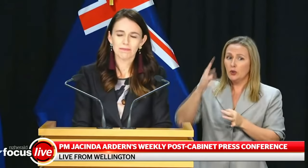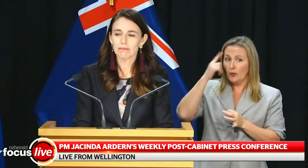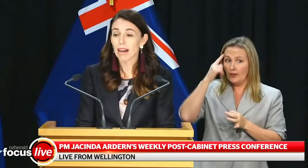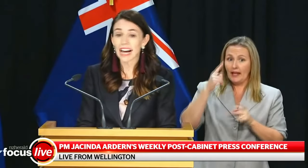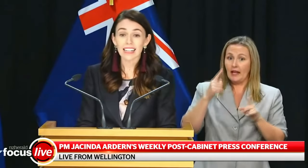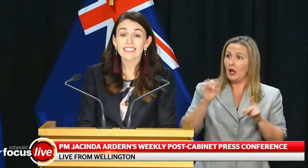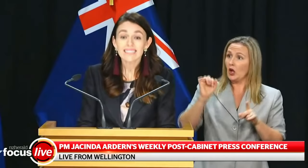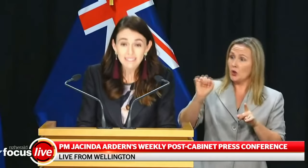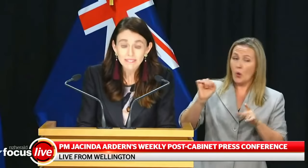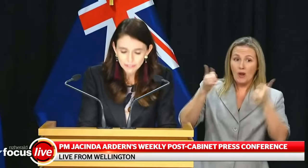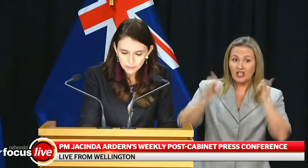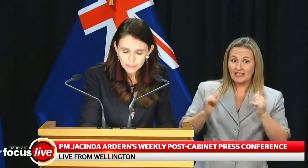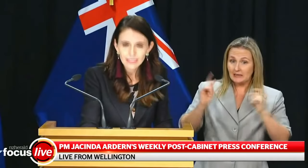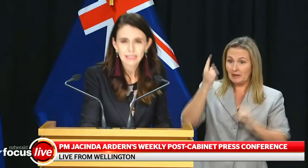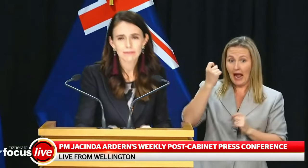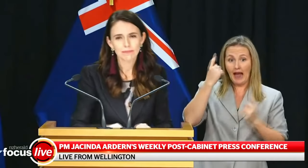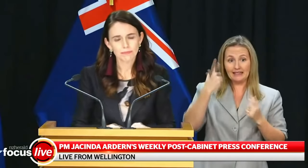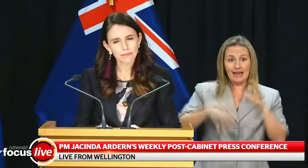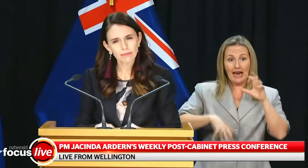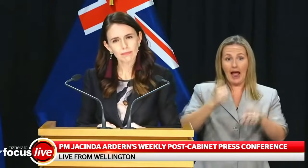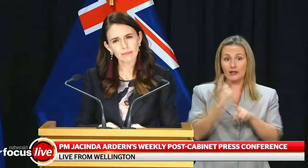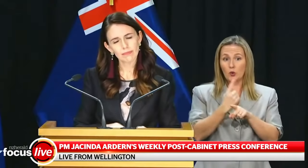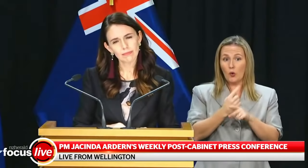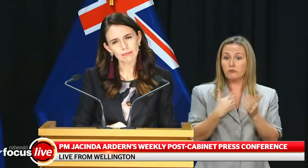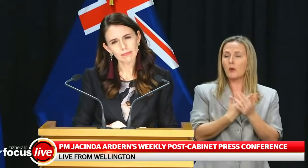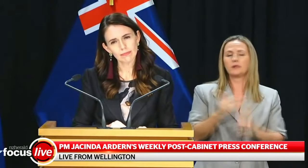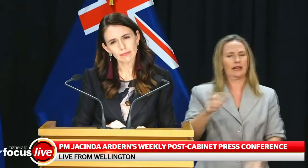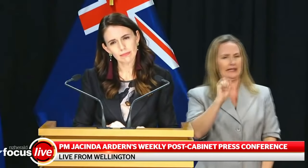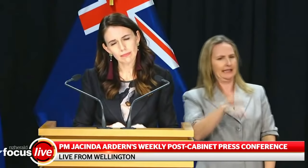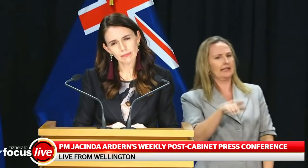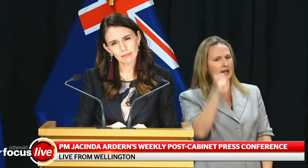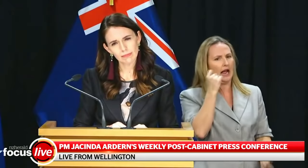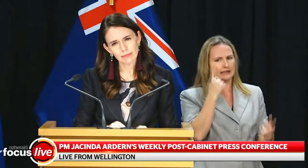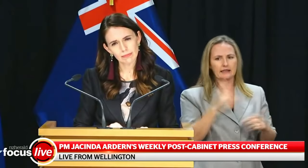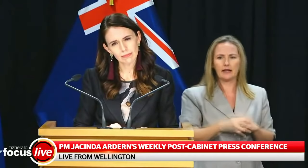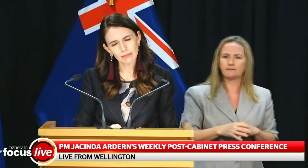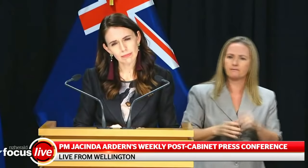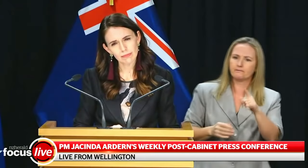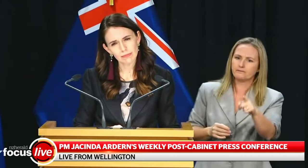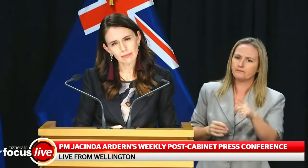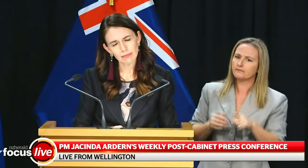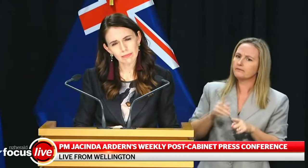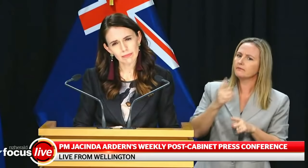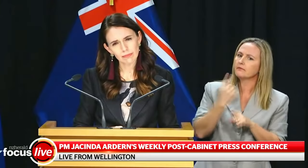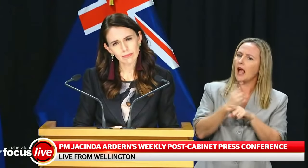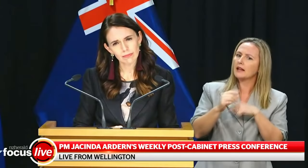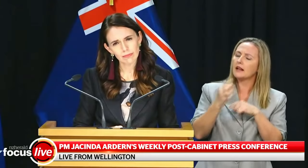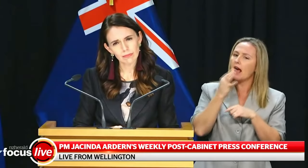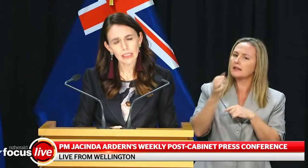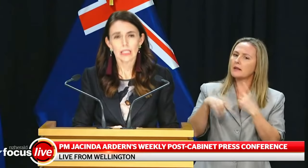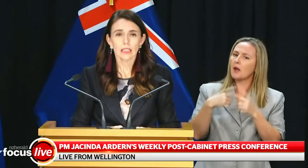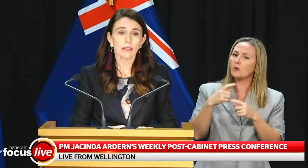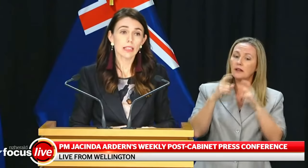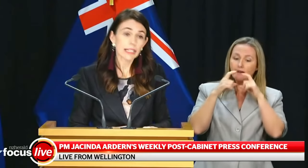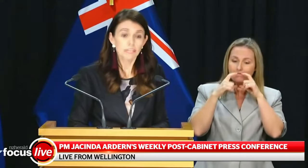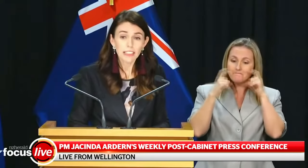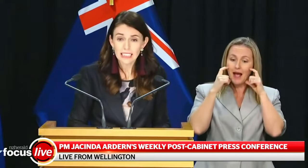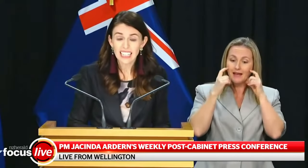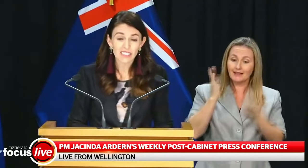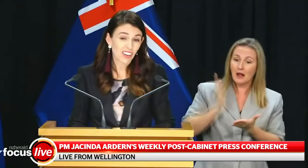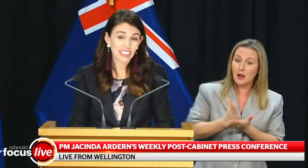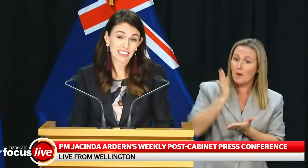do. What Mark? was the Ministry of Health's view on the expansion of mask use that you've much about today.